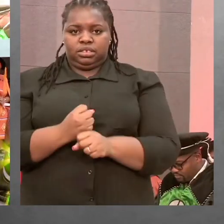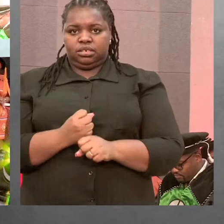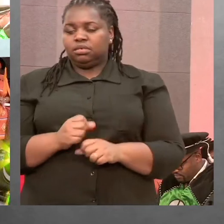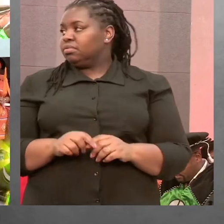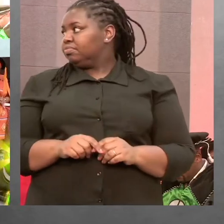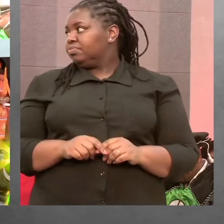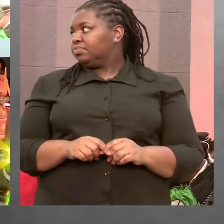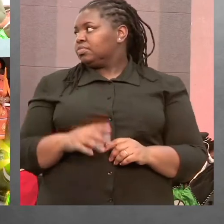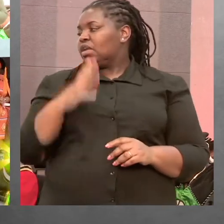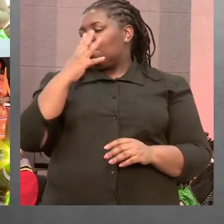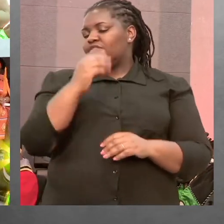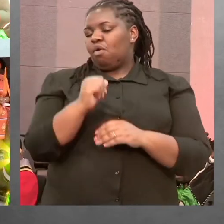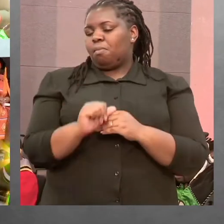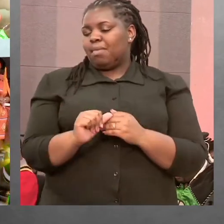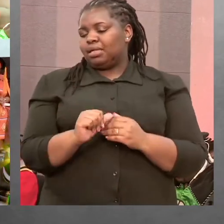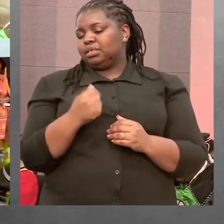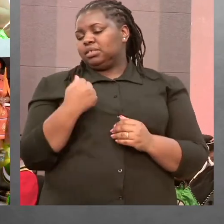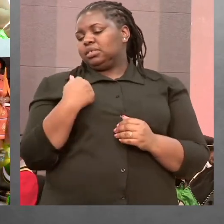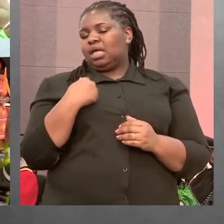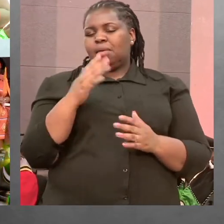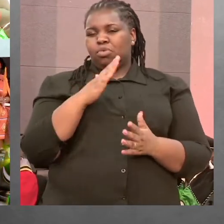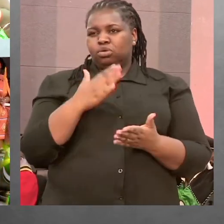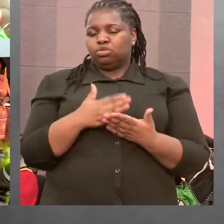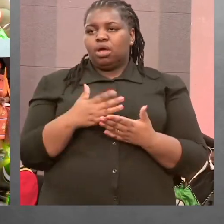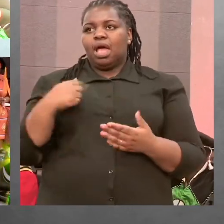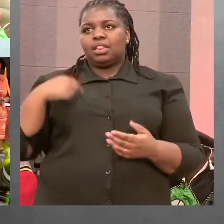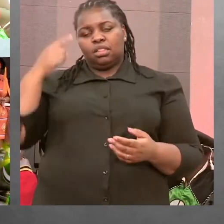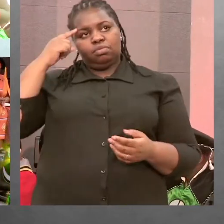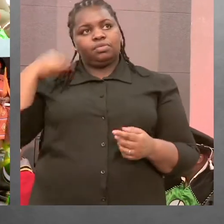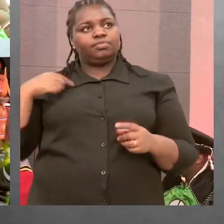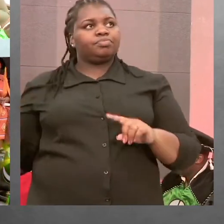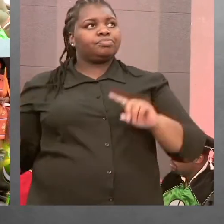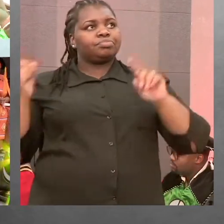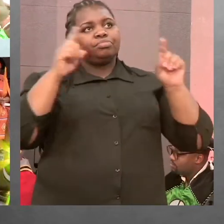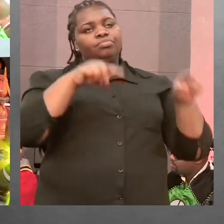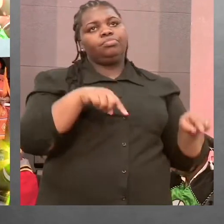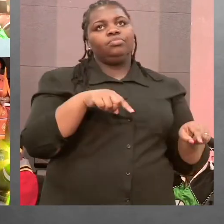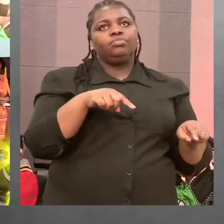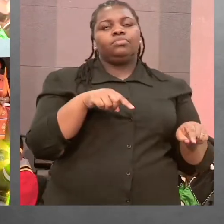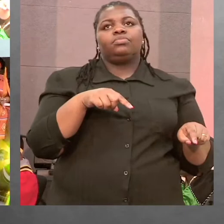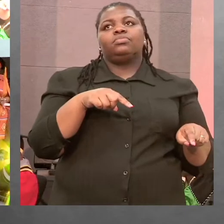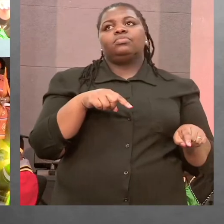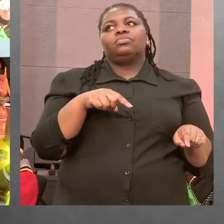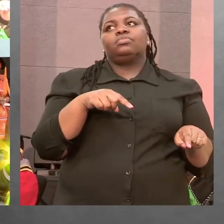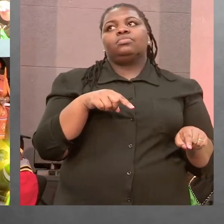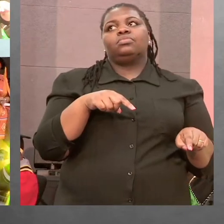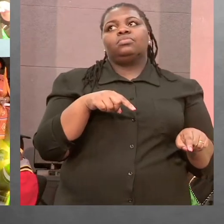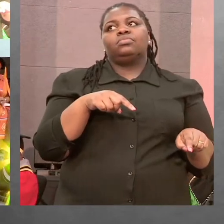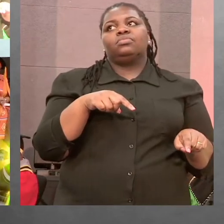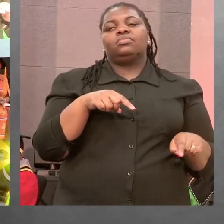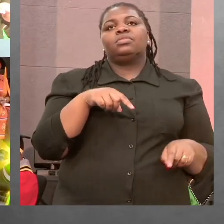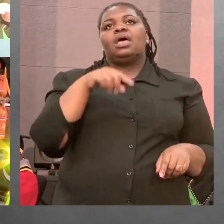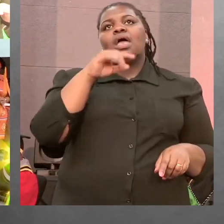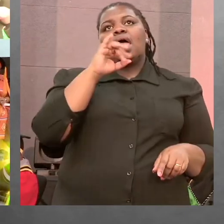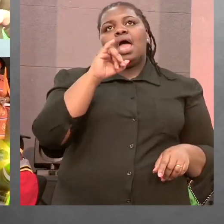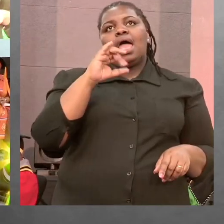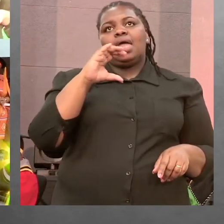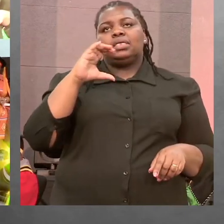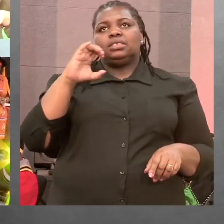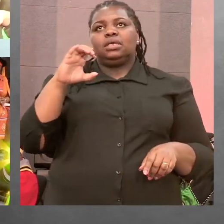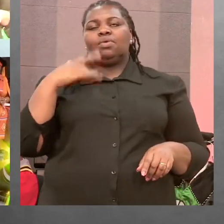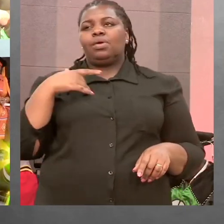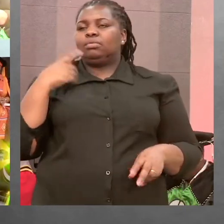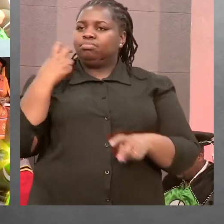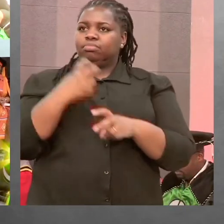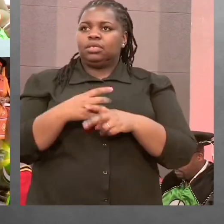About 4 months, if I'm not mistaken, VC, we were in East London in IC. At the heart of the discussion